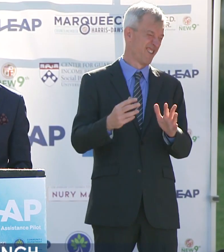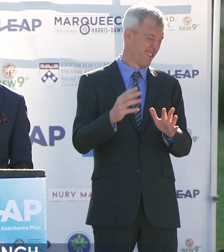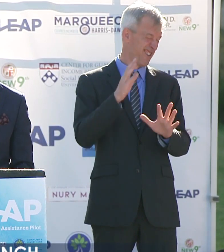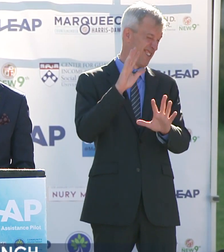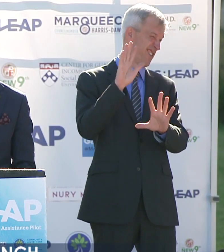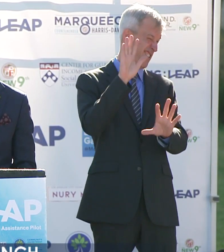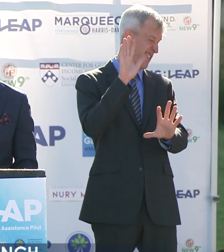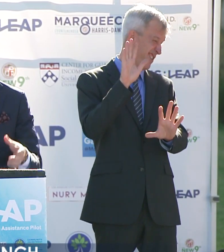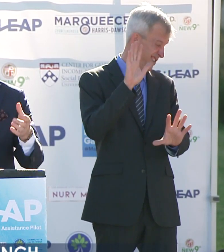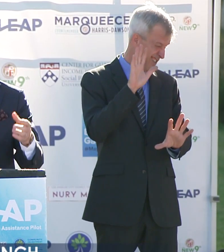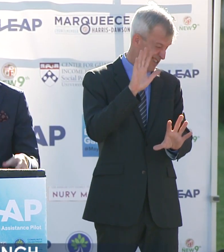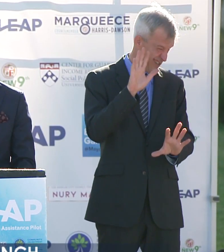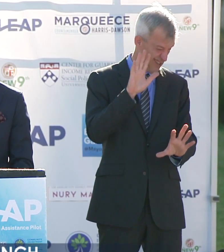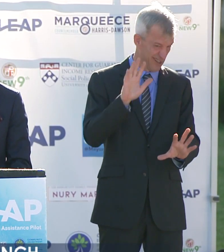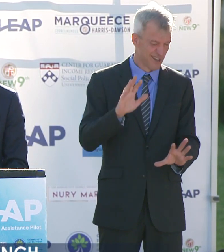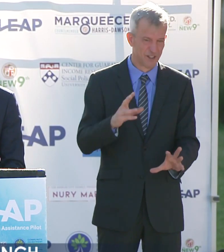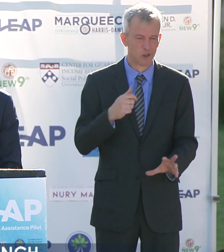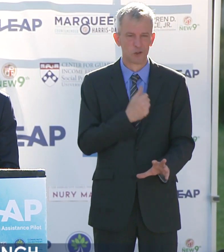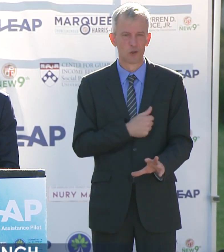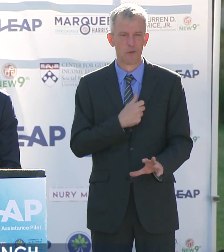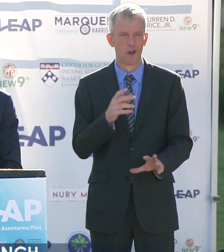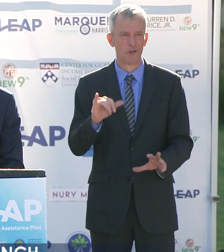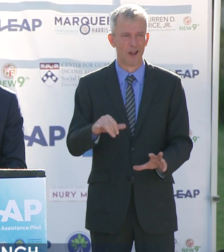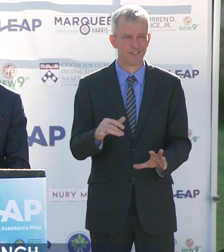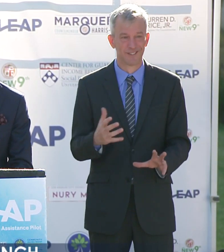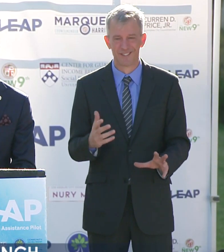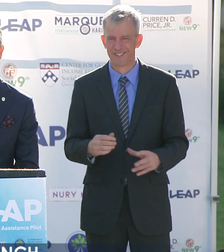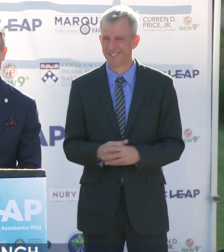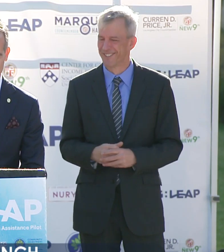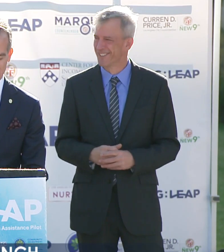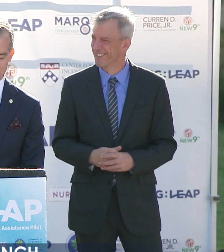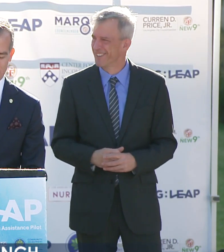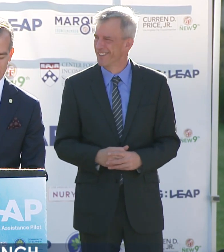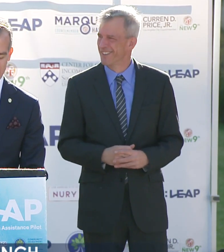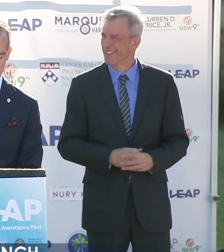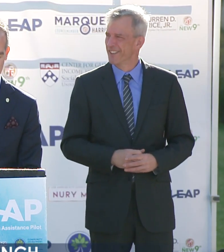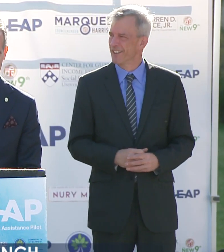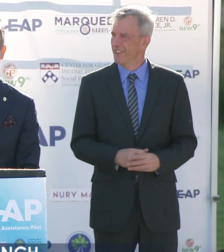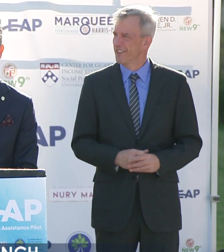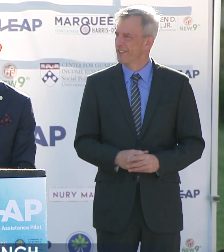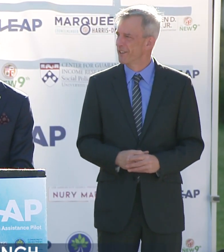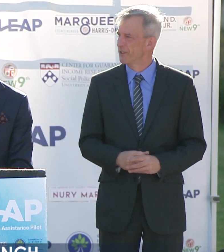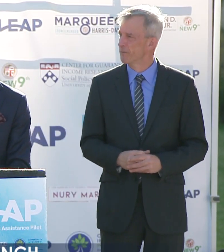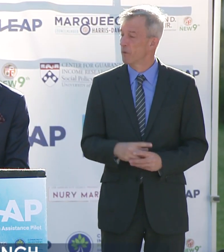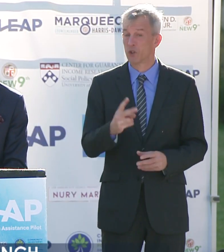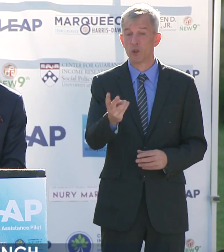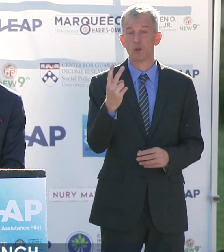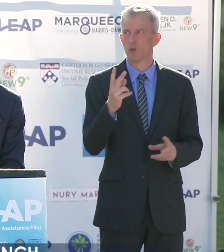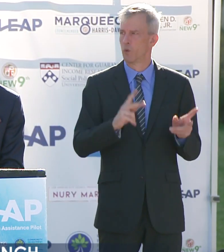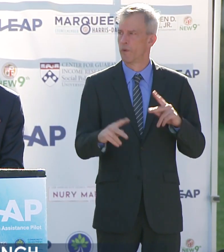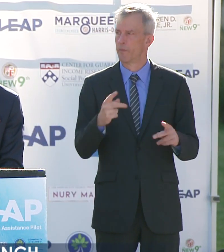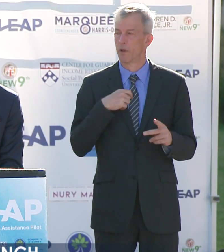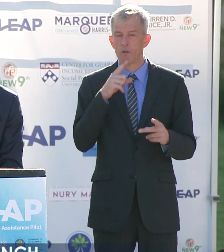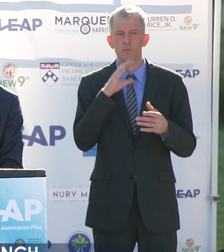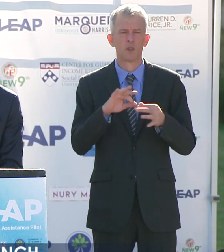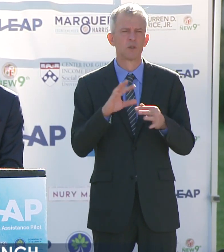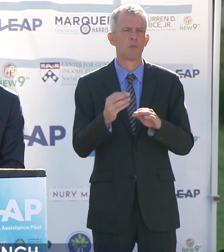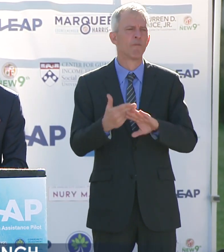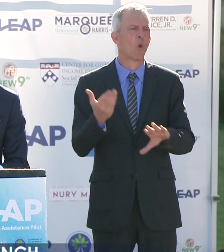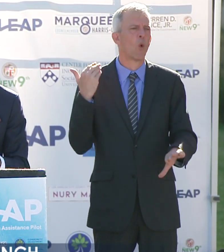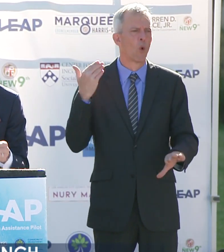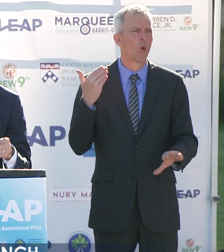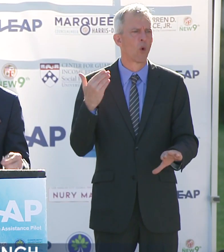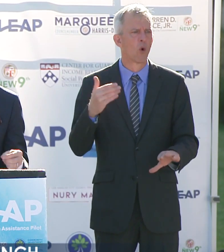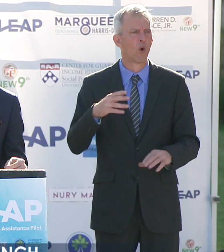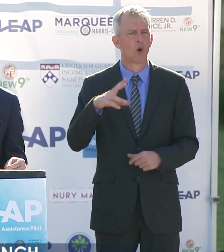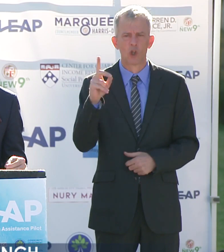it works out for better shots, or I hope it works for better shots for everybody. But two people who have really, as I mentioned before, done